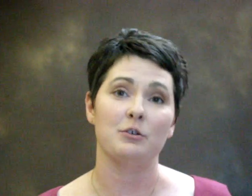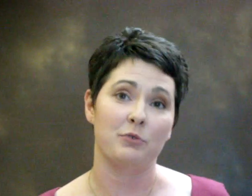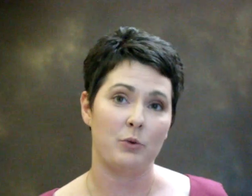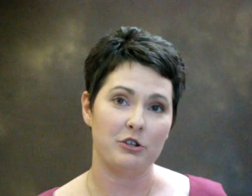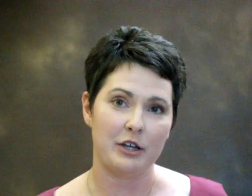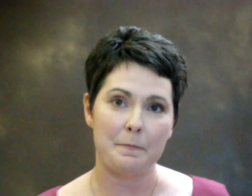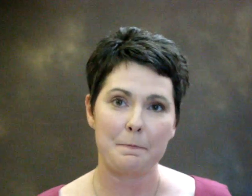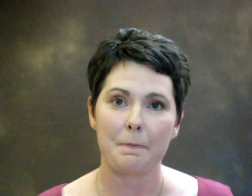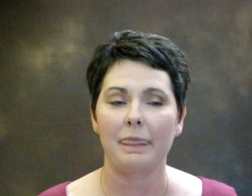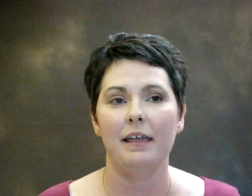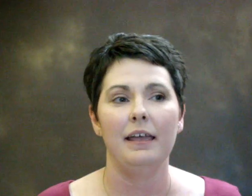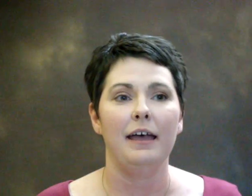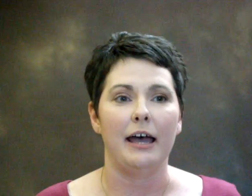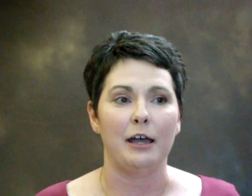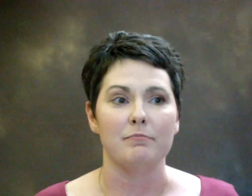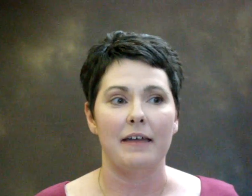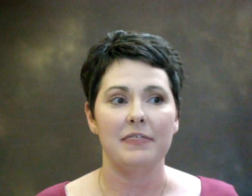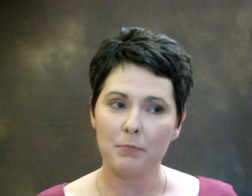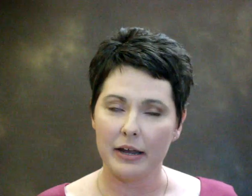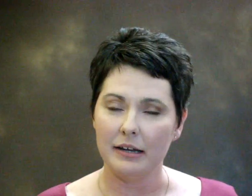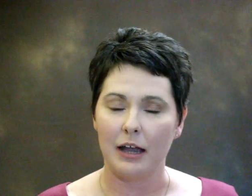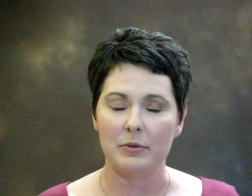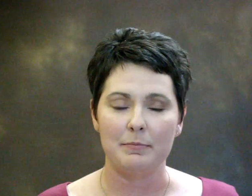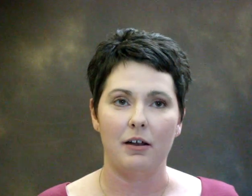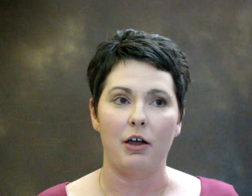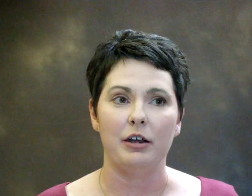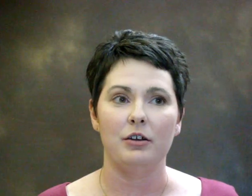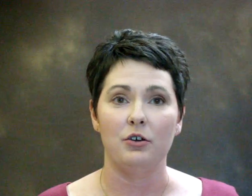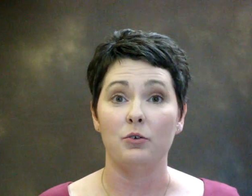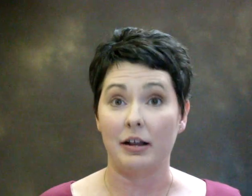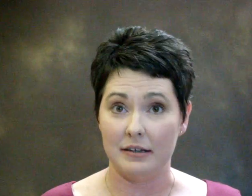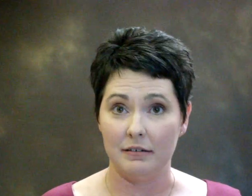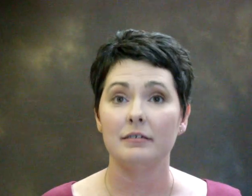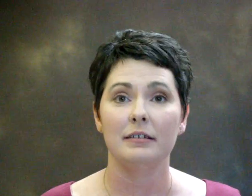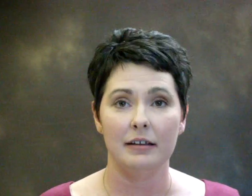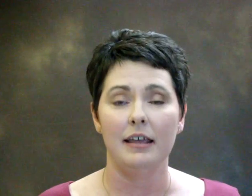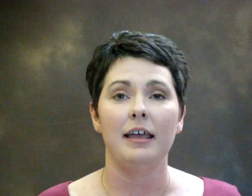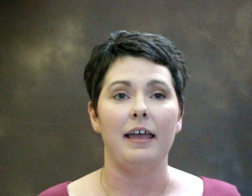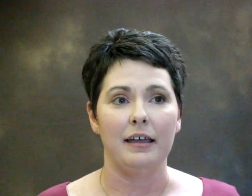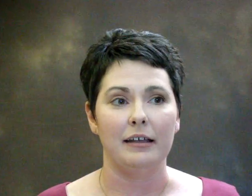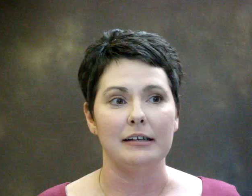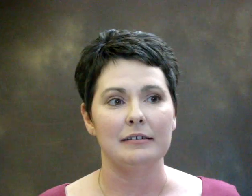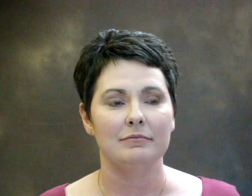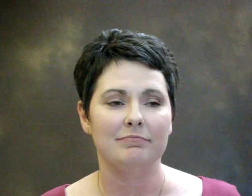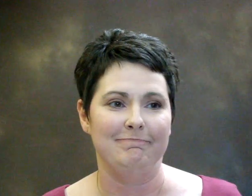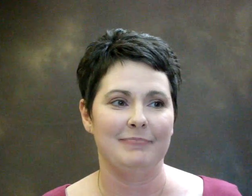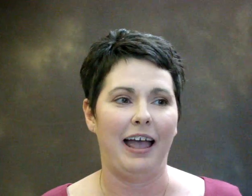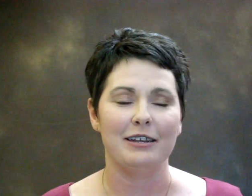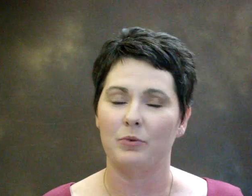trigeminal neuralgia. At that point, I was put on Neurontin, and I didn't really